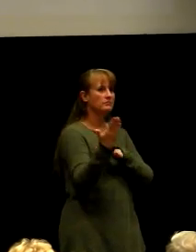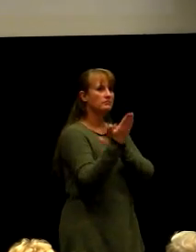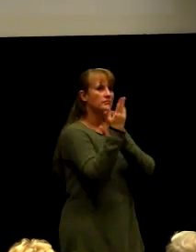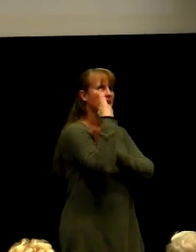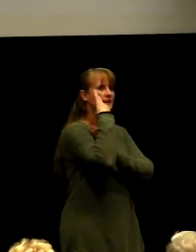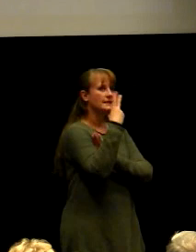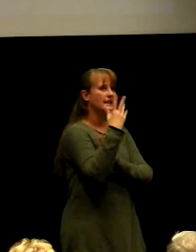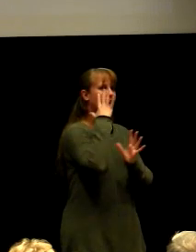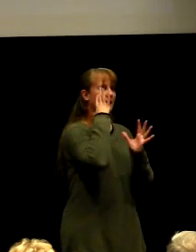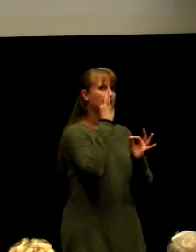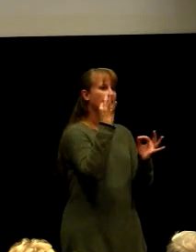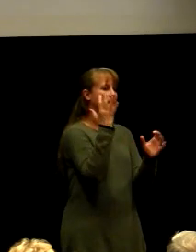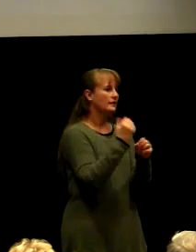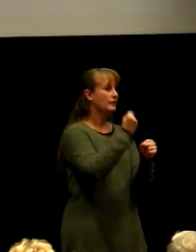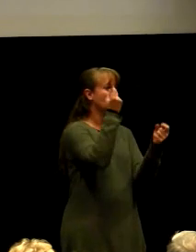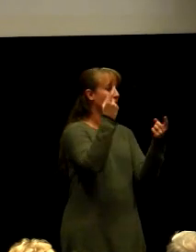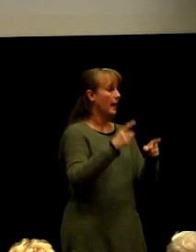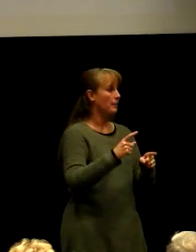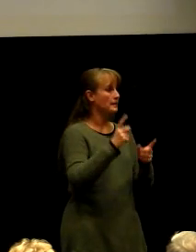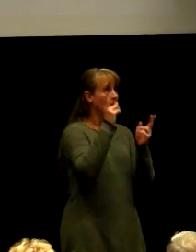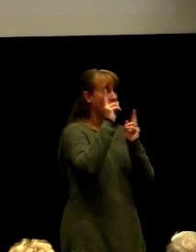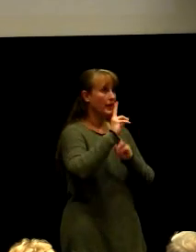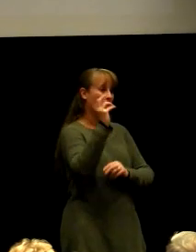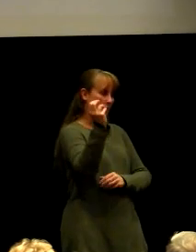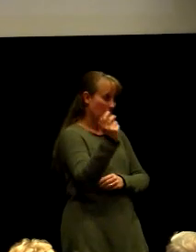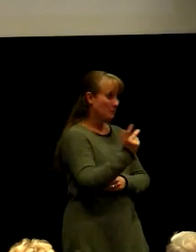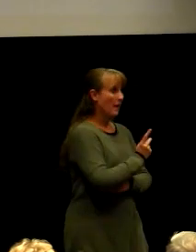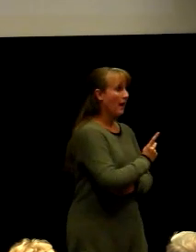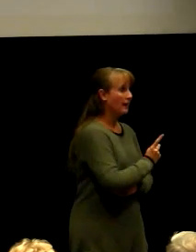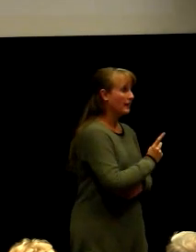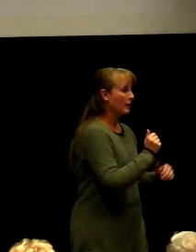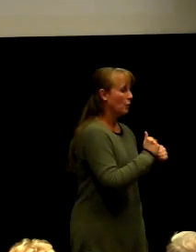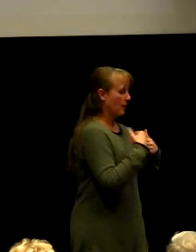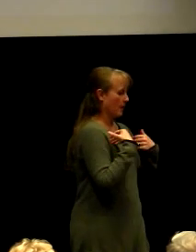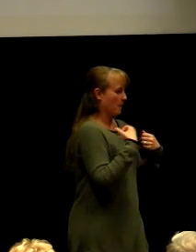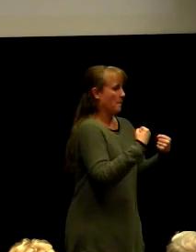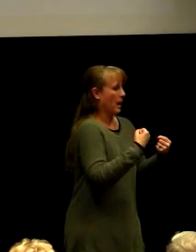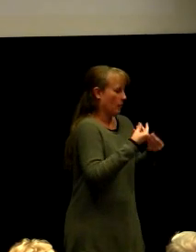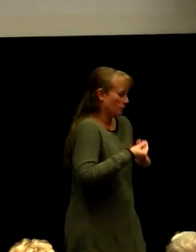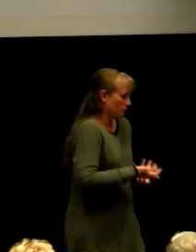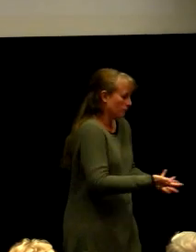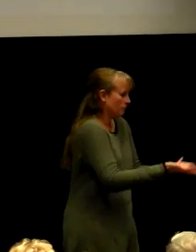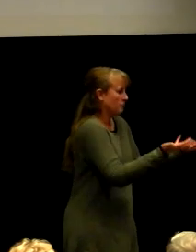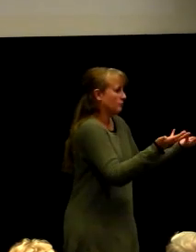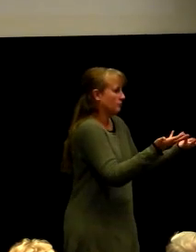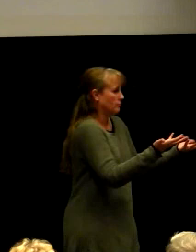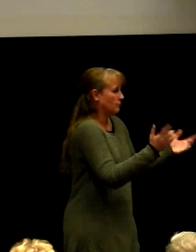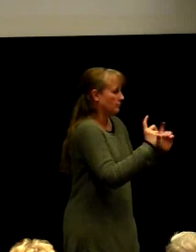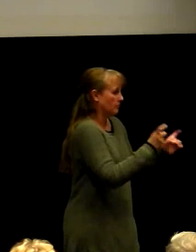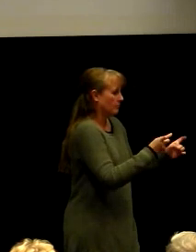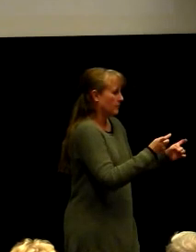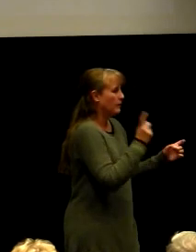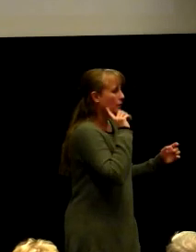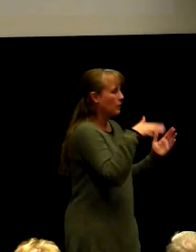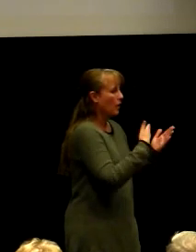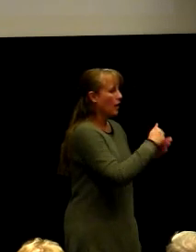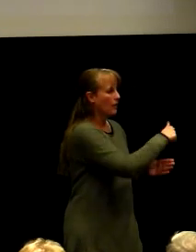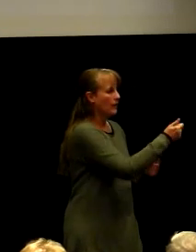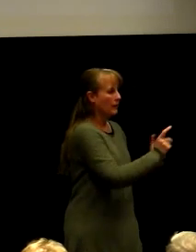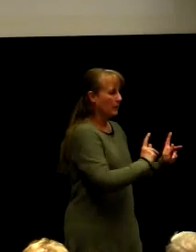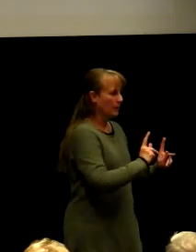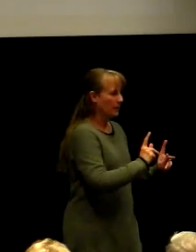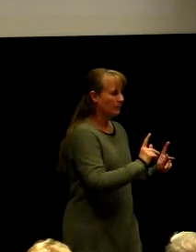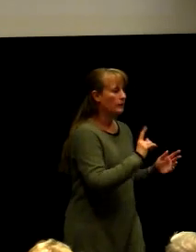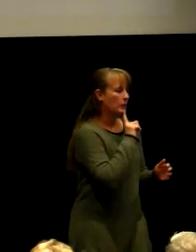decisive victory is won. The hero comes back from this mysterious adventure with the power to bestow boons upon his fellow men. And so this